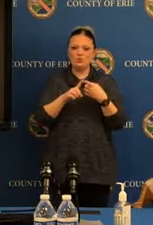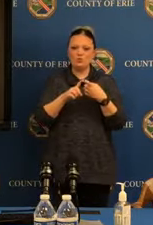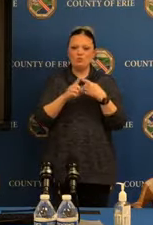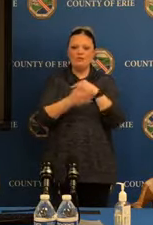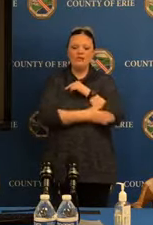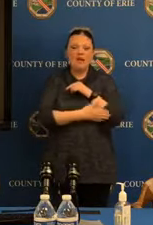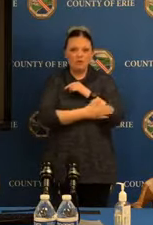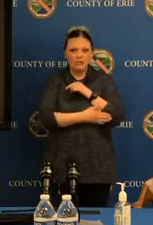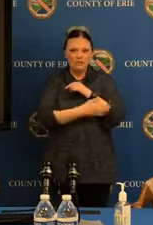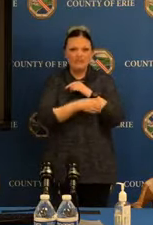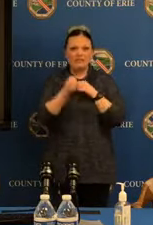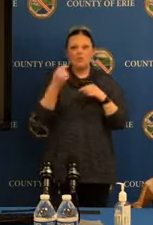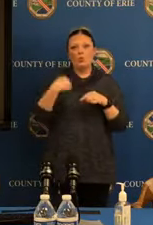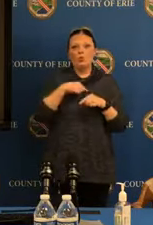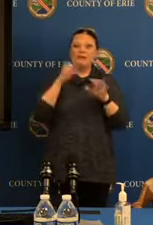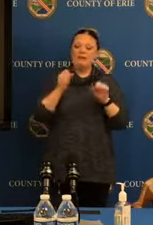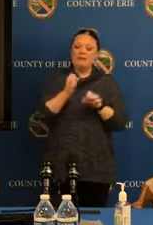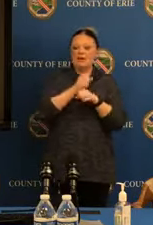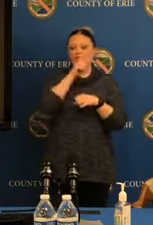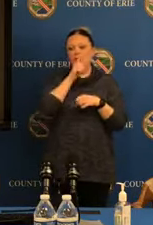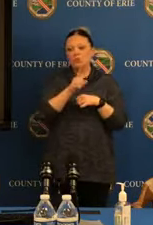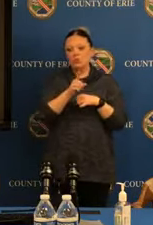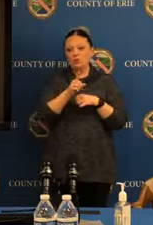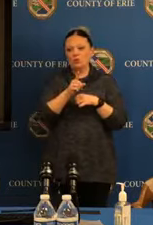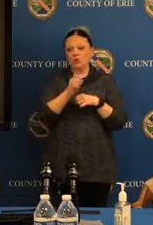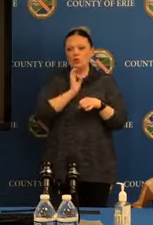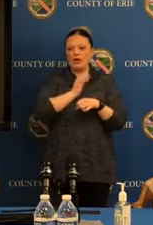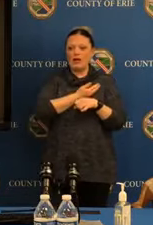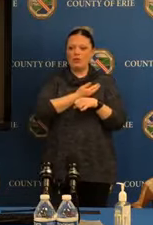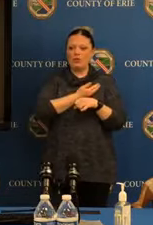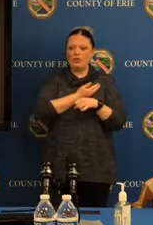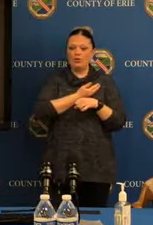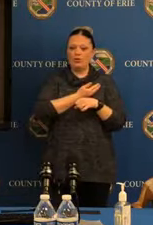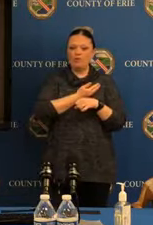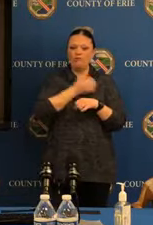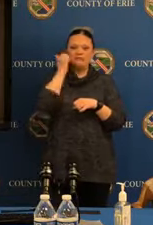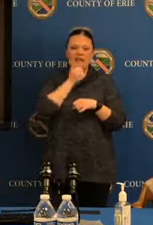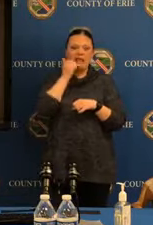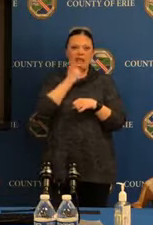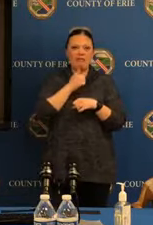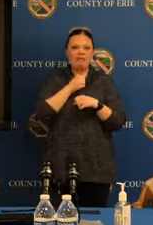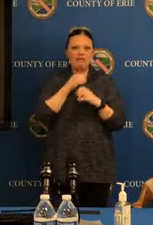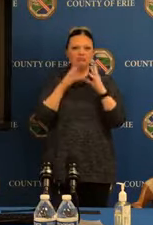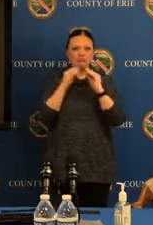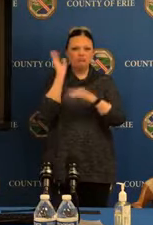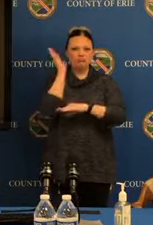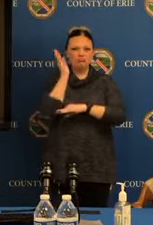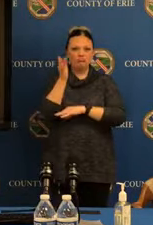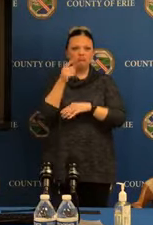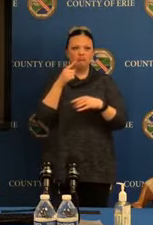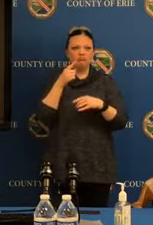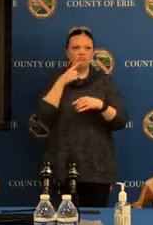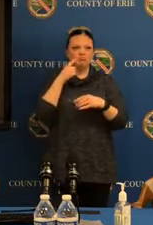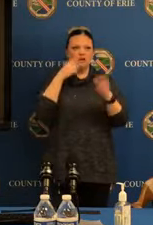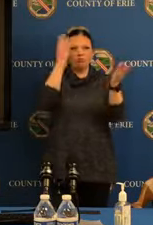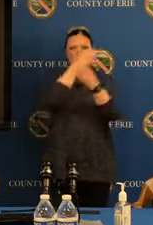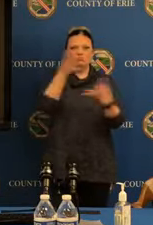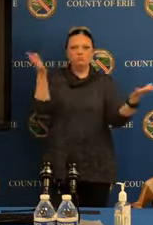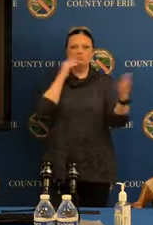county so we can ensure that our daily briefings are brought to the widest possible